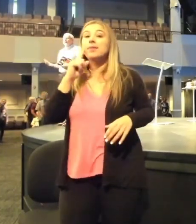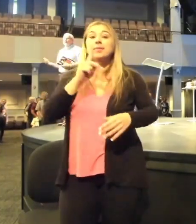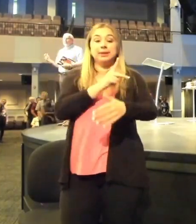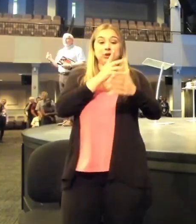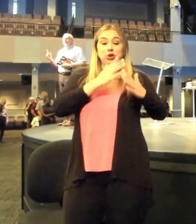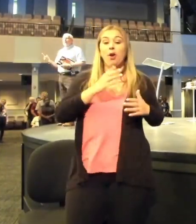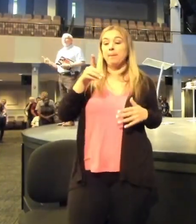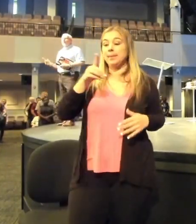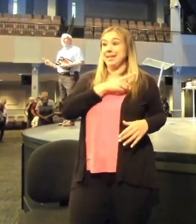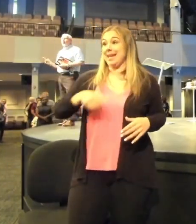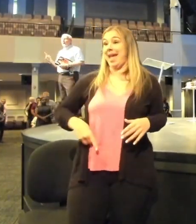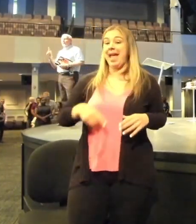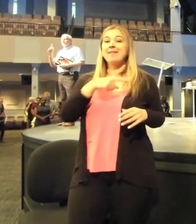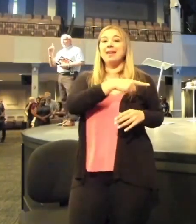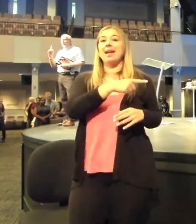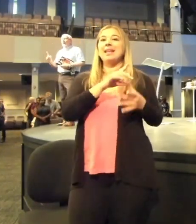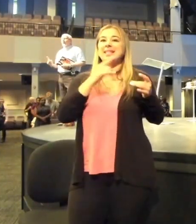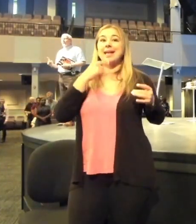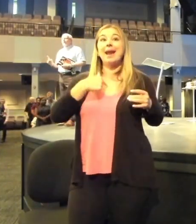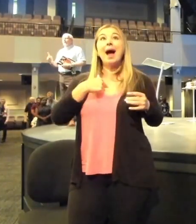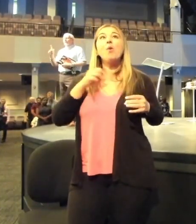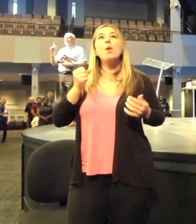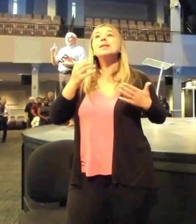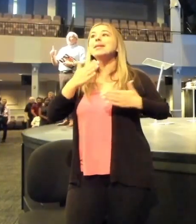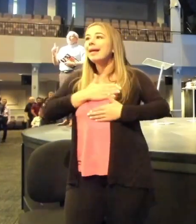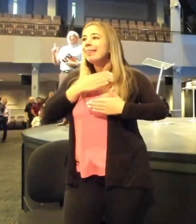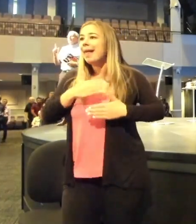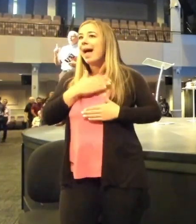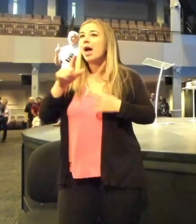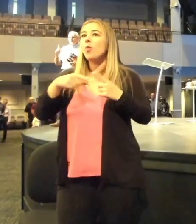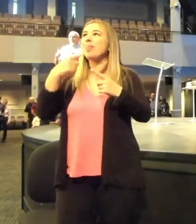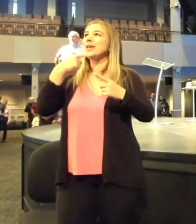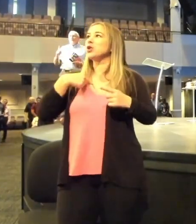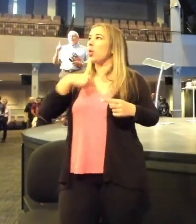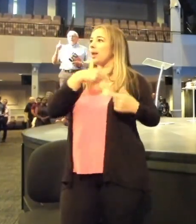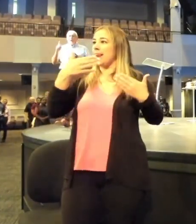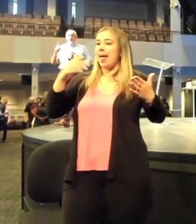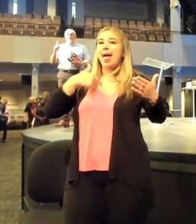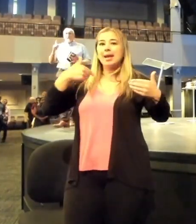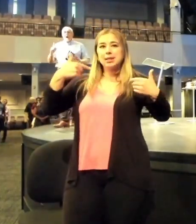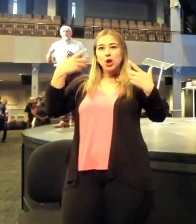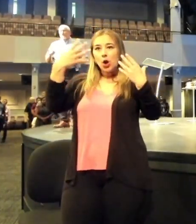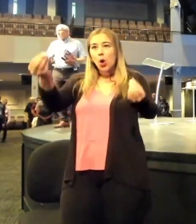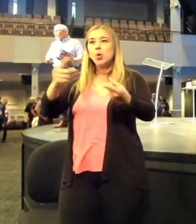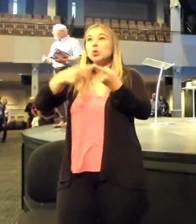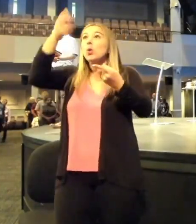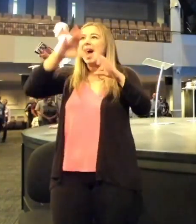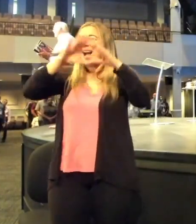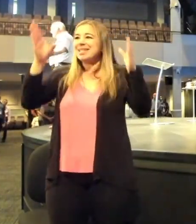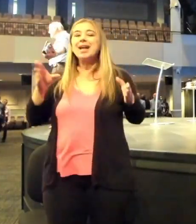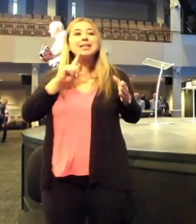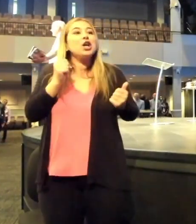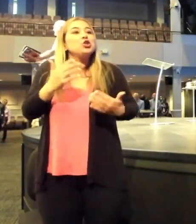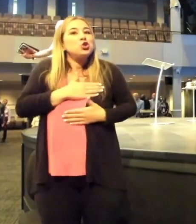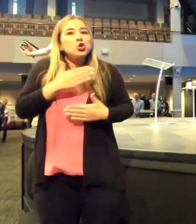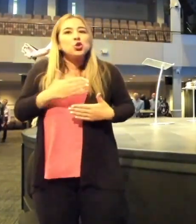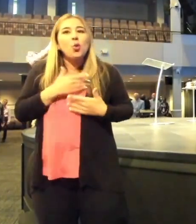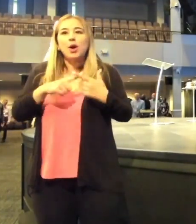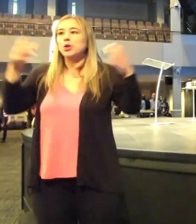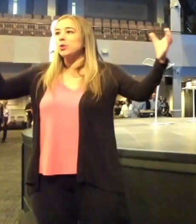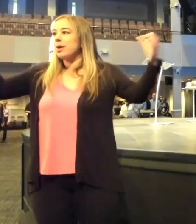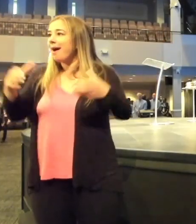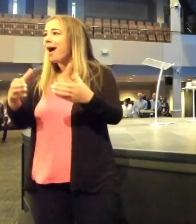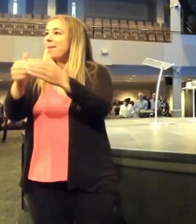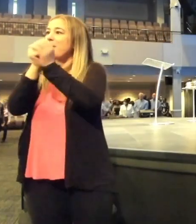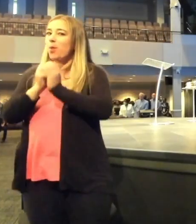David said, he made a declaration, I was glad when they said to me, let us go to God's house. It's a joy to be able to gather